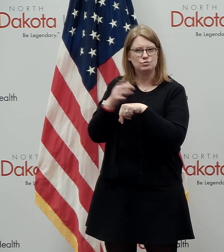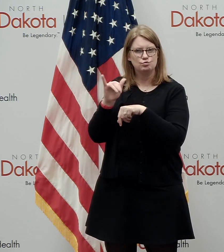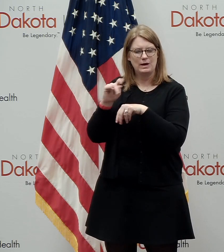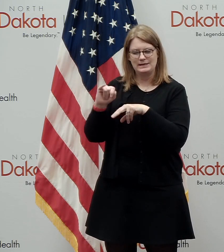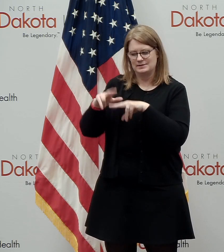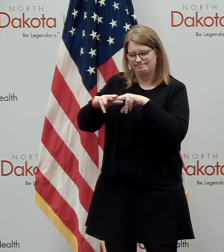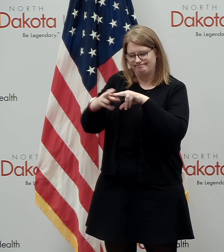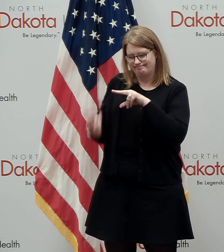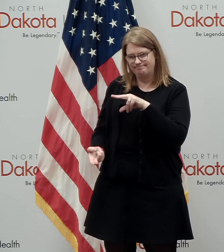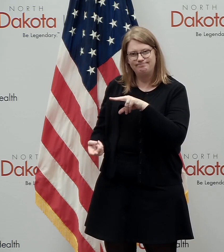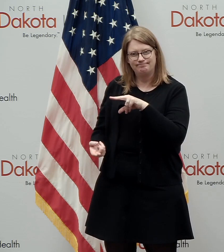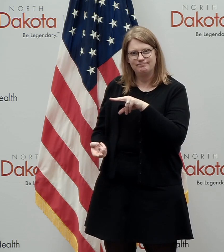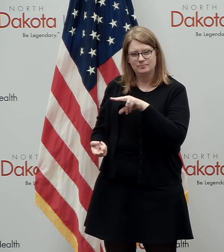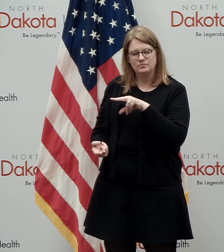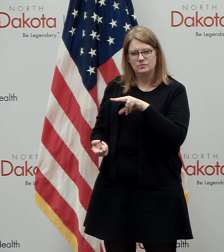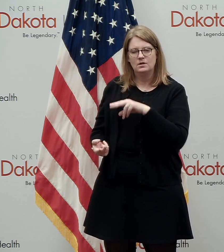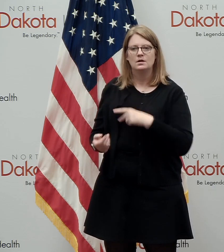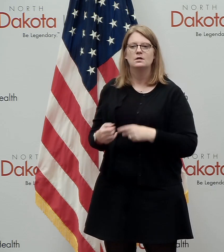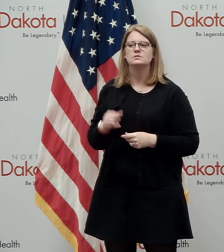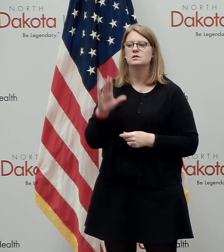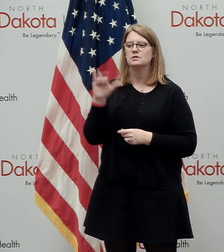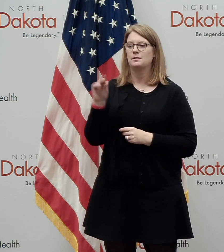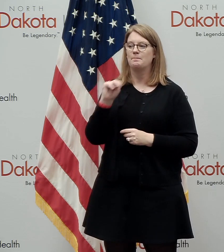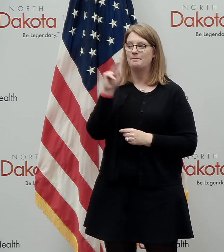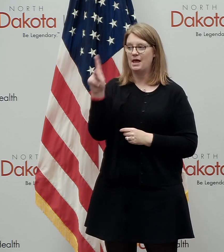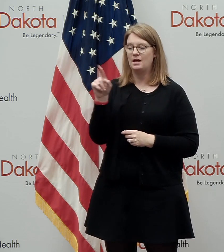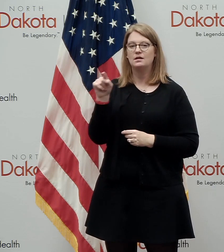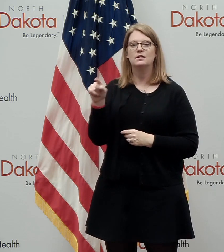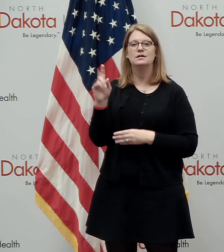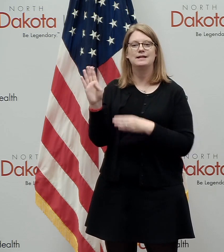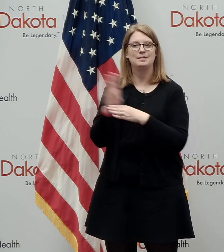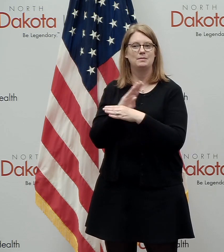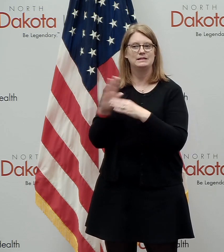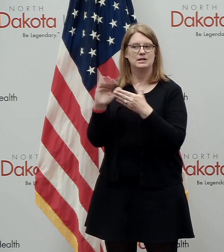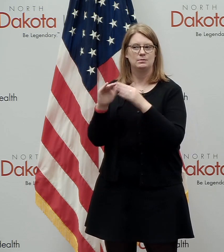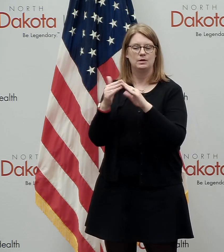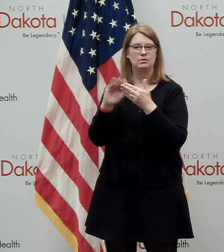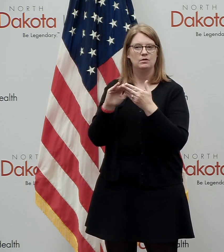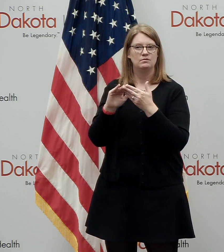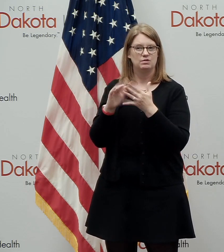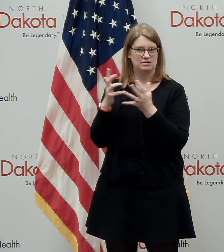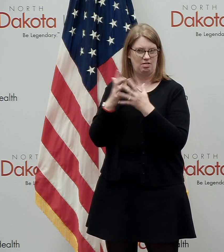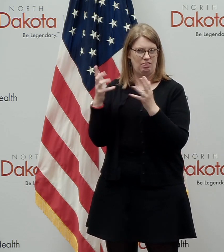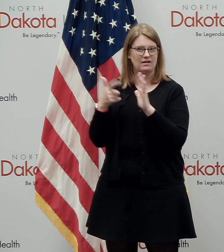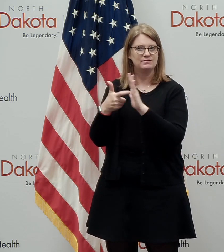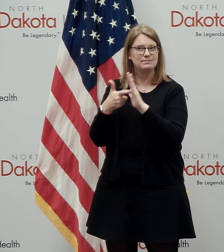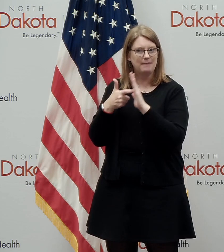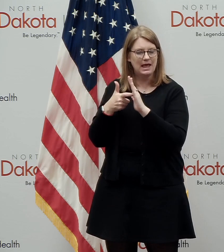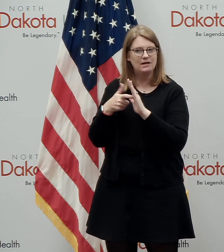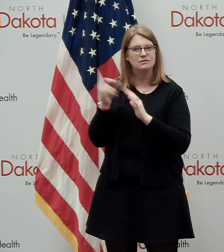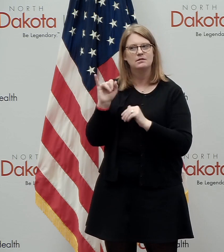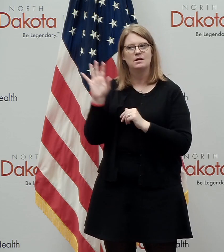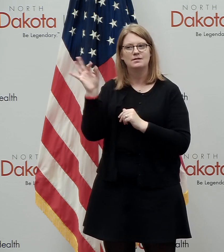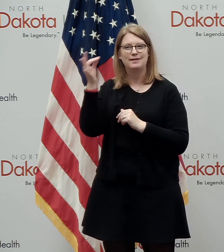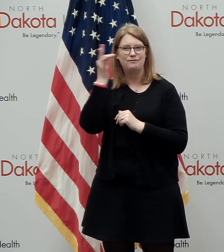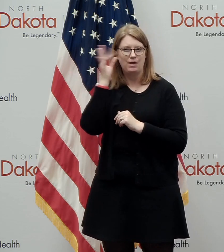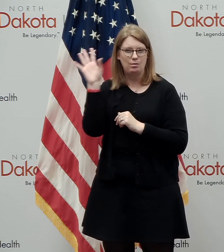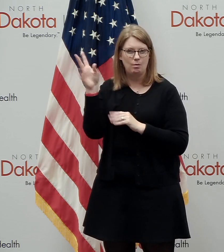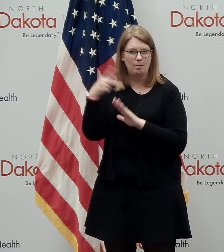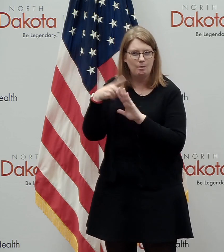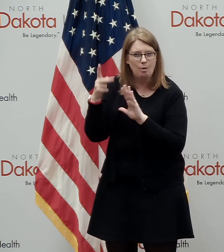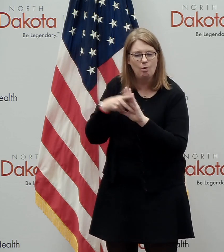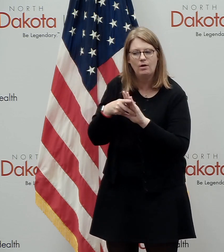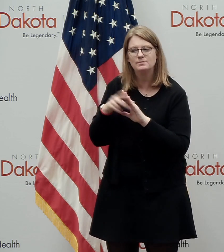loans. As the bank found out in the business community, there was strong demand for things like the federal programs,